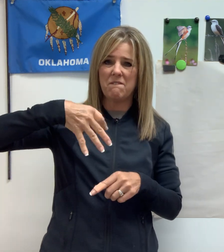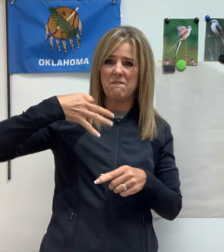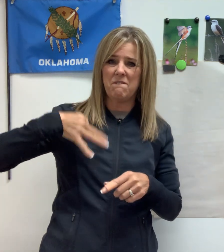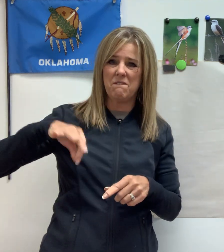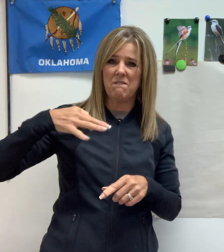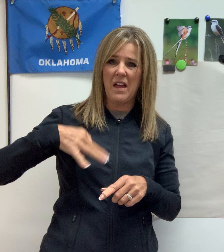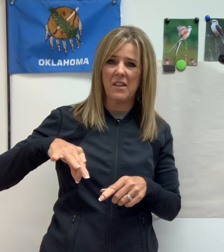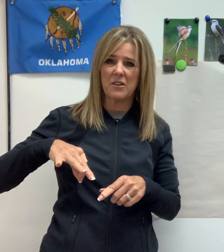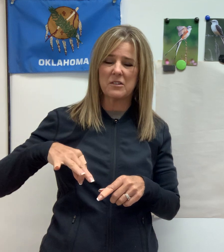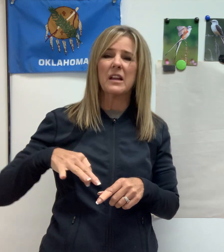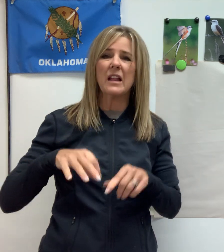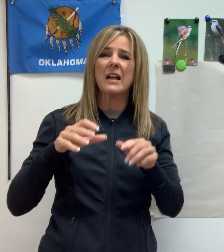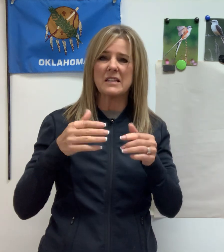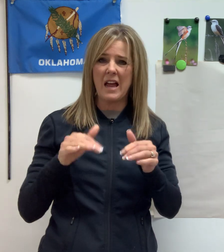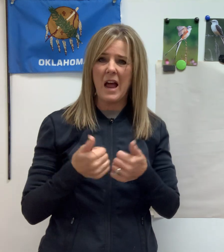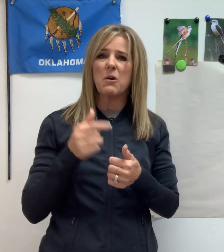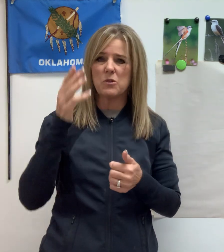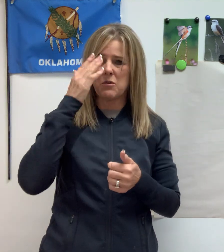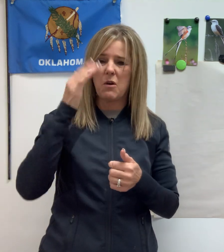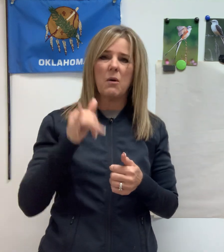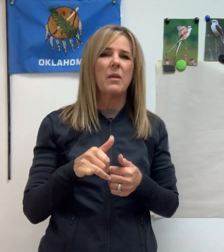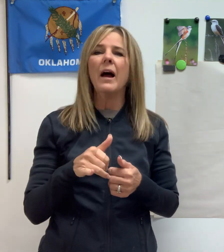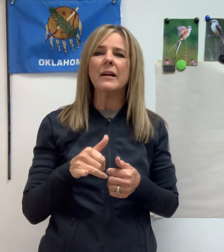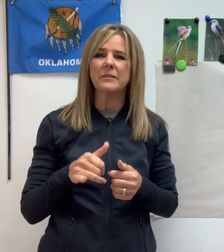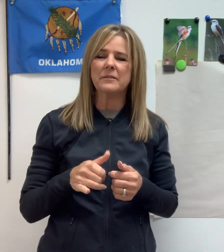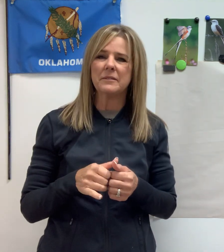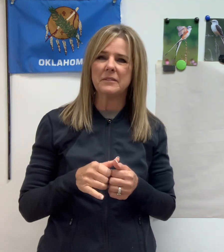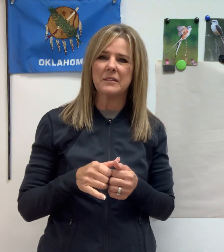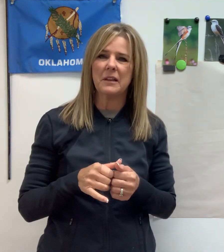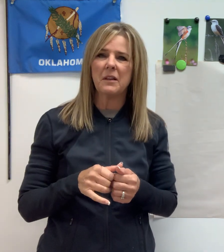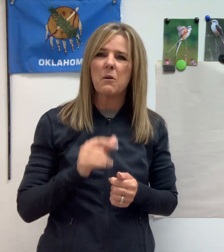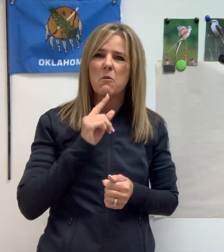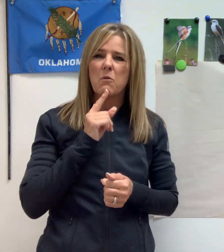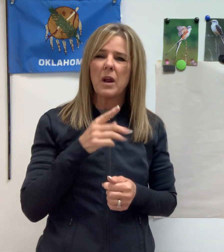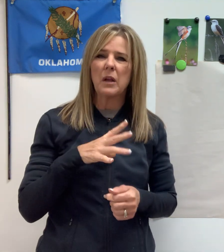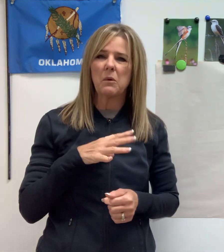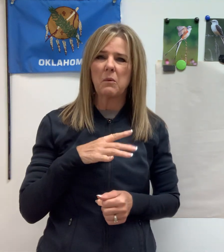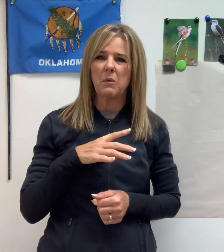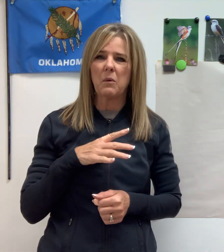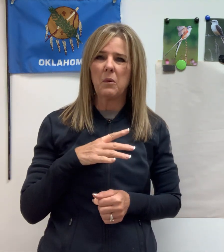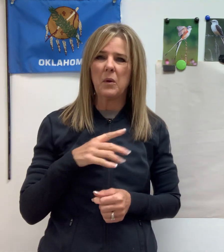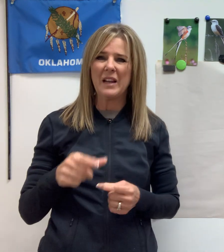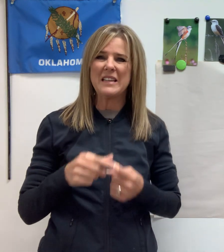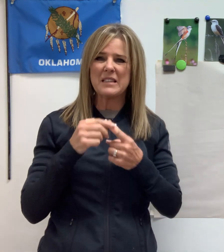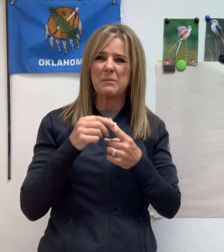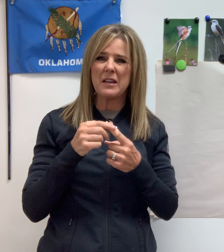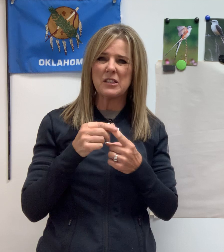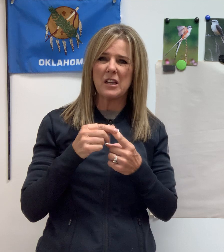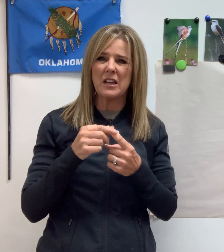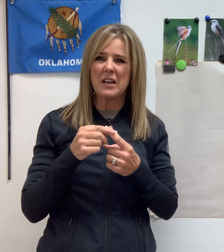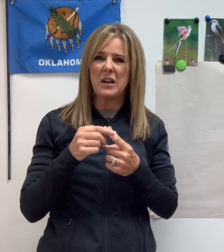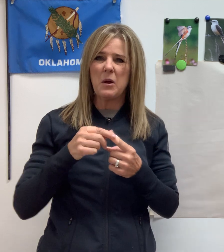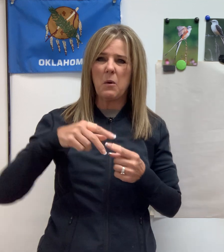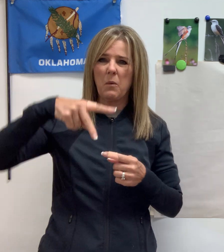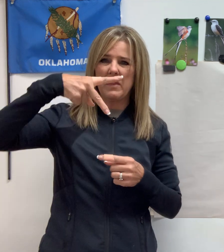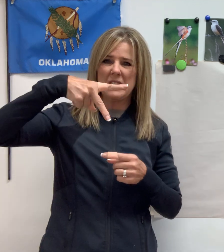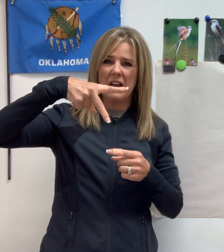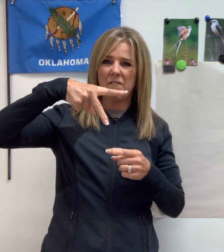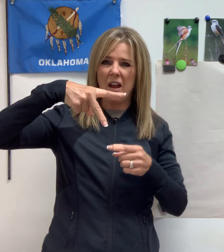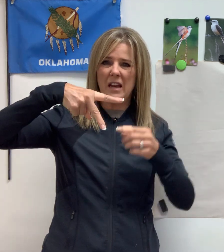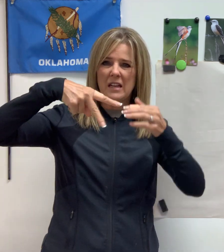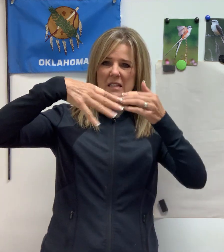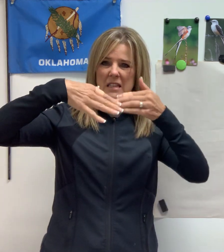out. And that's how you can tell it's a scissortail flycatcher. They are really cool, especially when the tail feathers